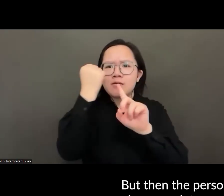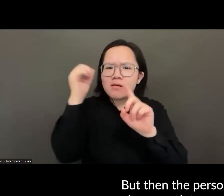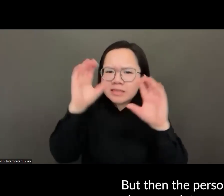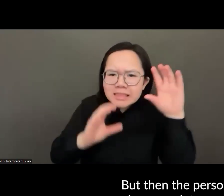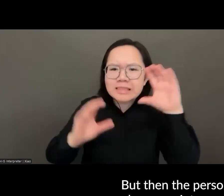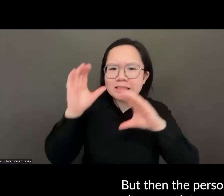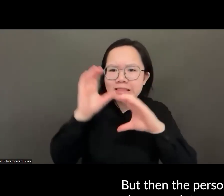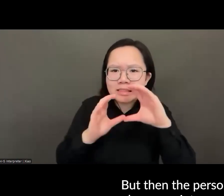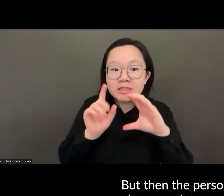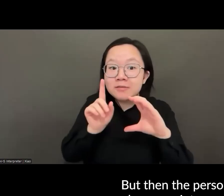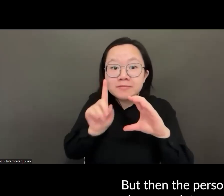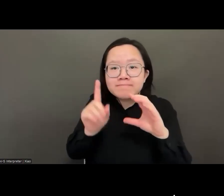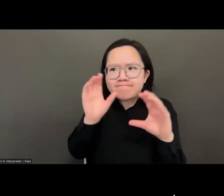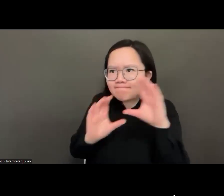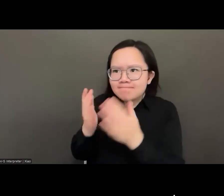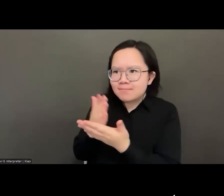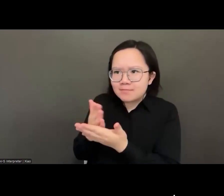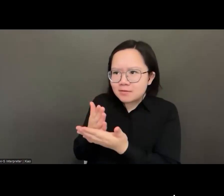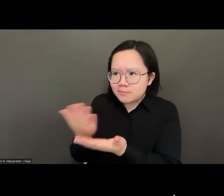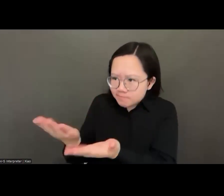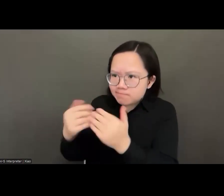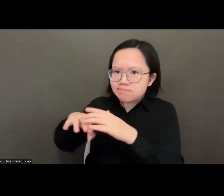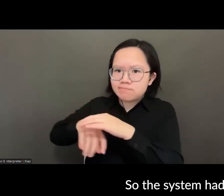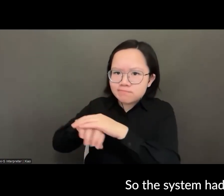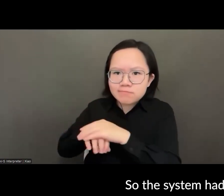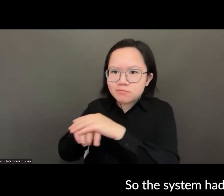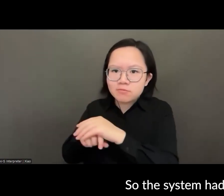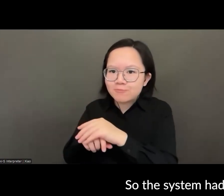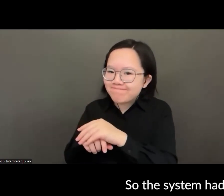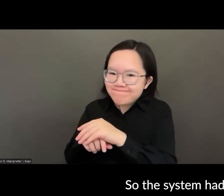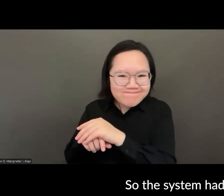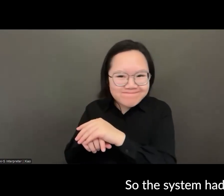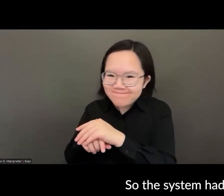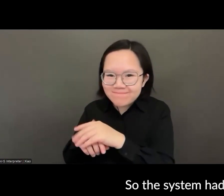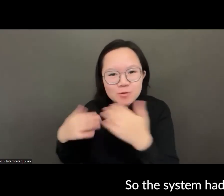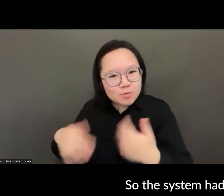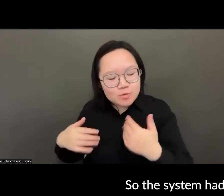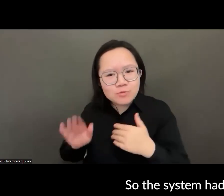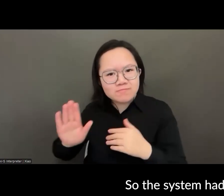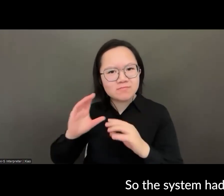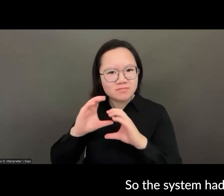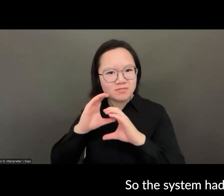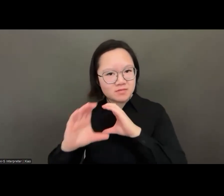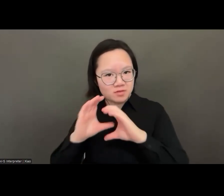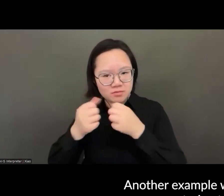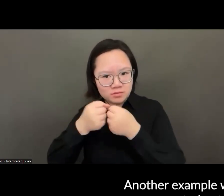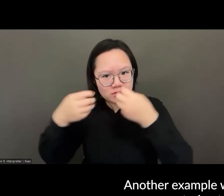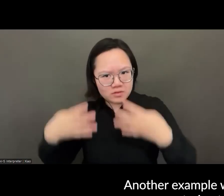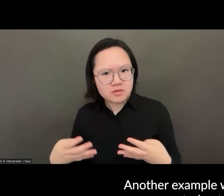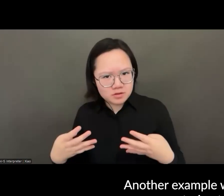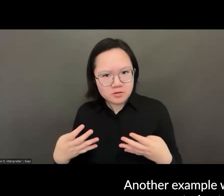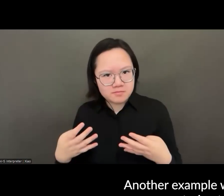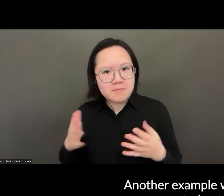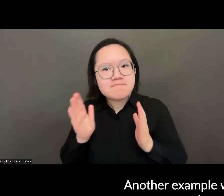sign language interpreter, that to tactile sign language plus the scriber. So the system had to be modified in that case.